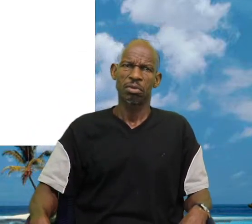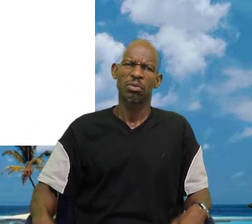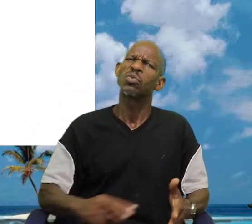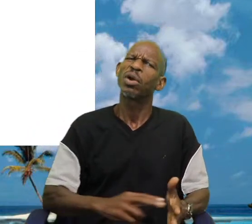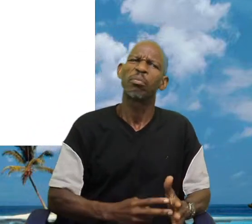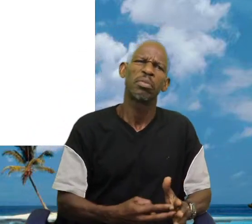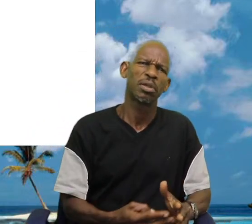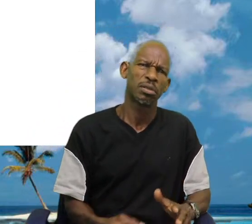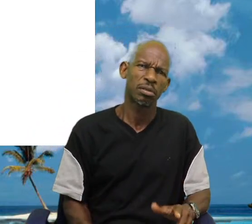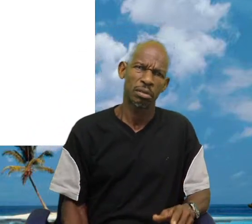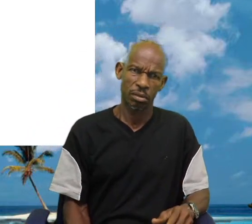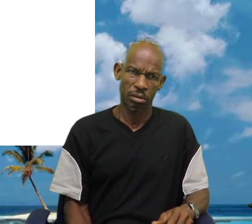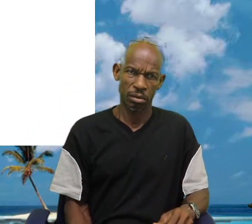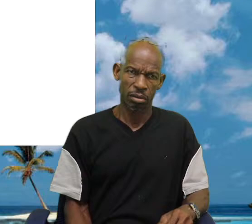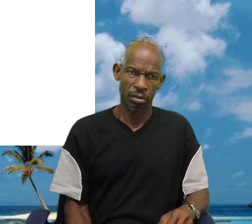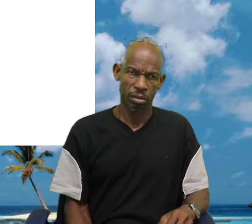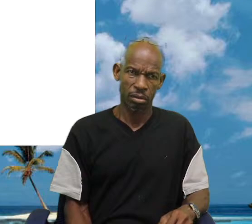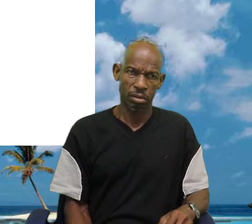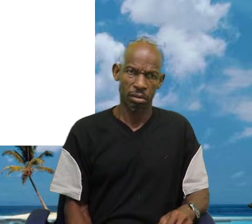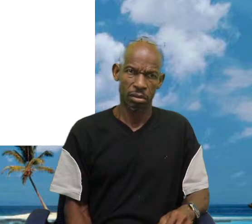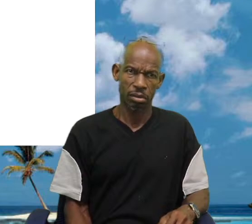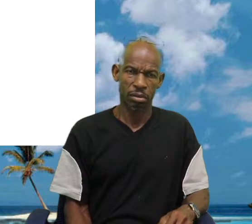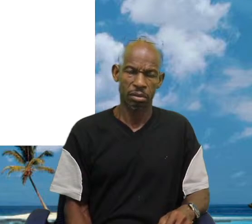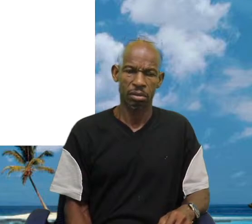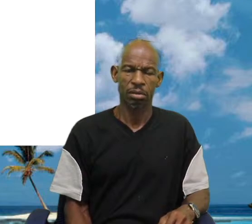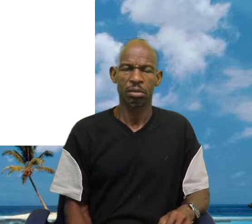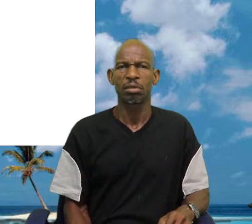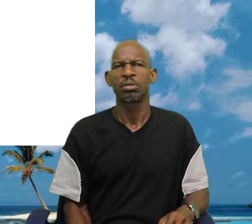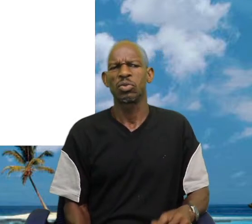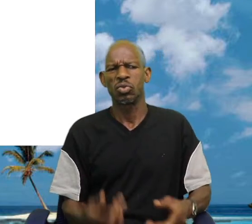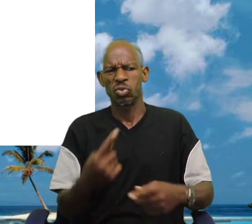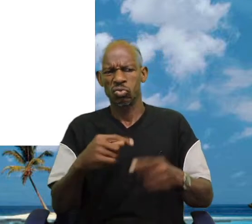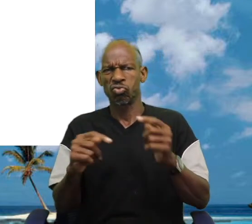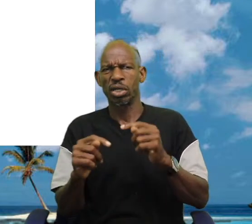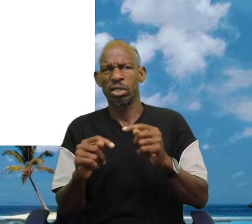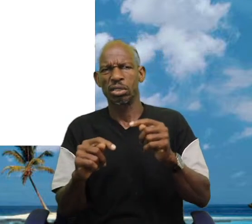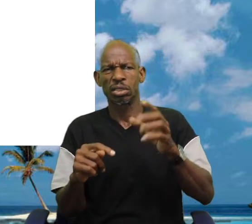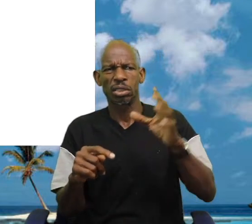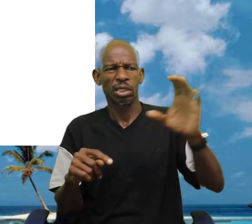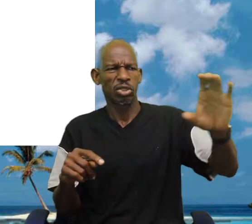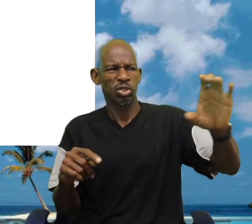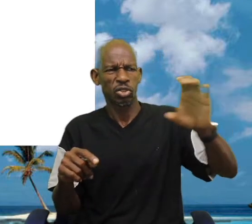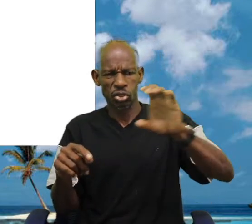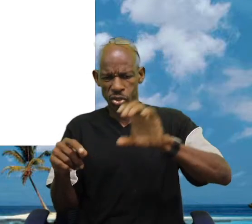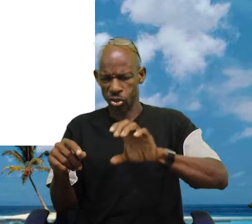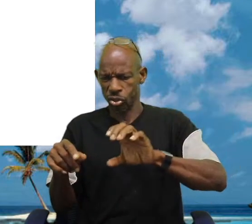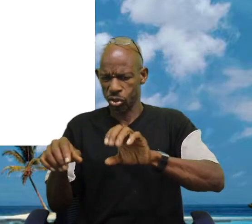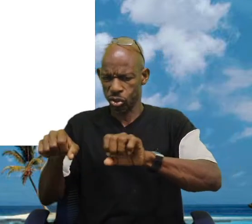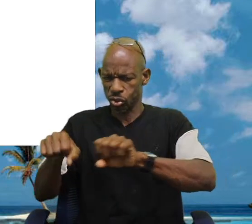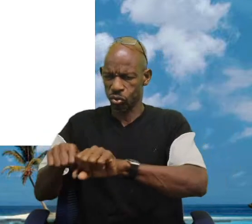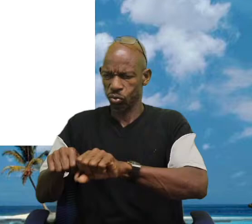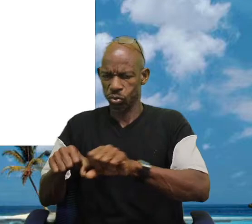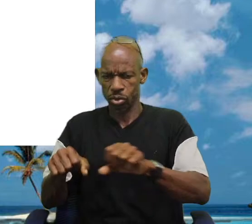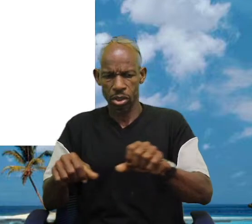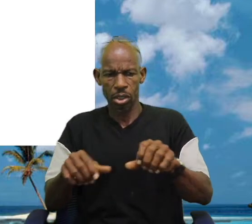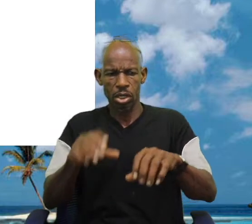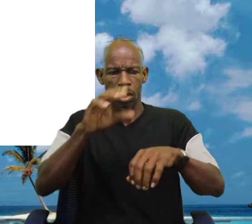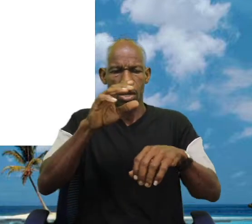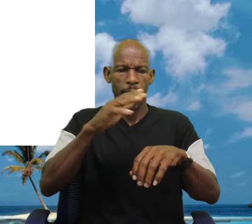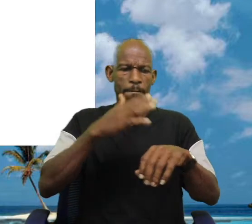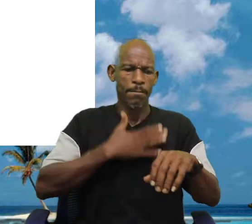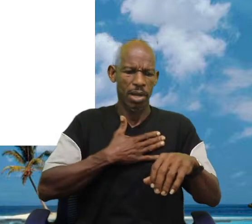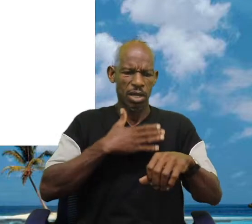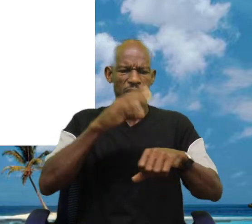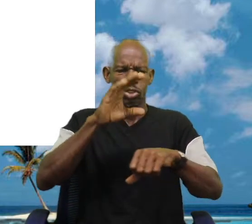to mean an adjective. But if we're changing this word to mean an adjective, we have to know where to put